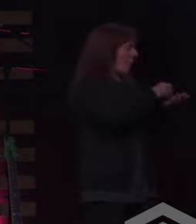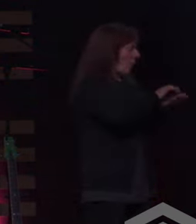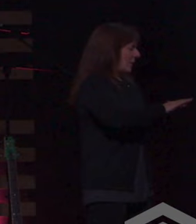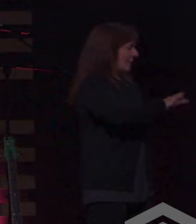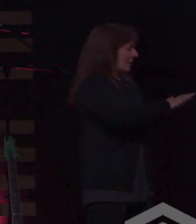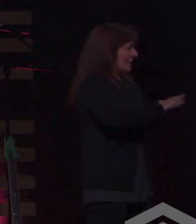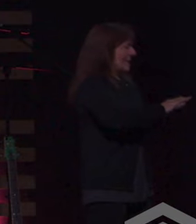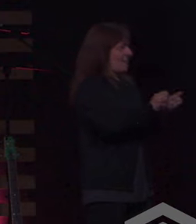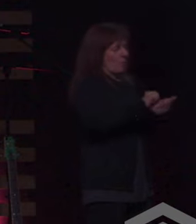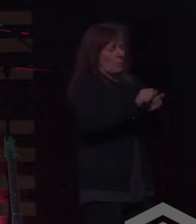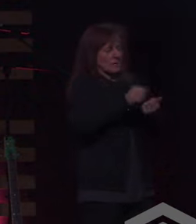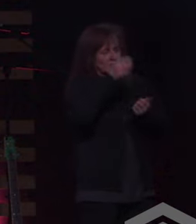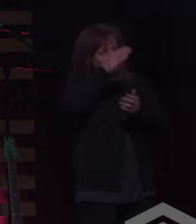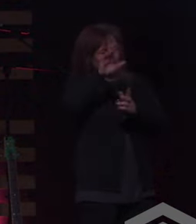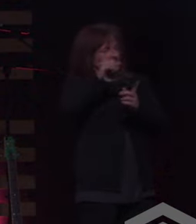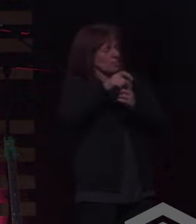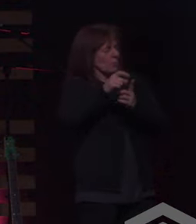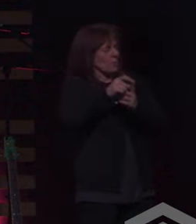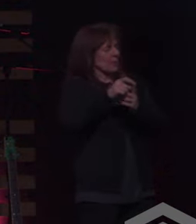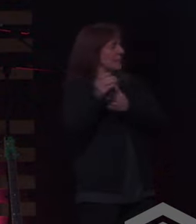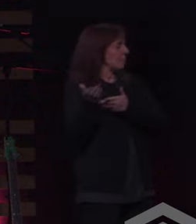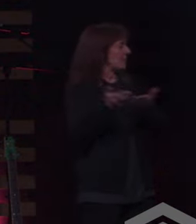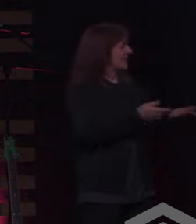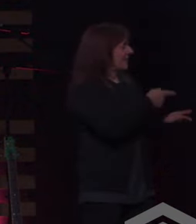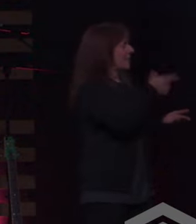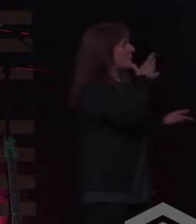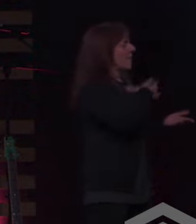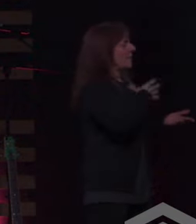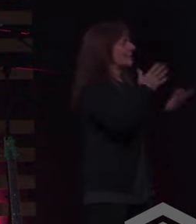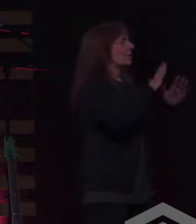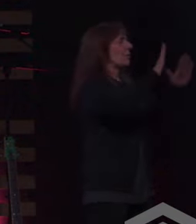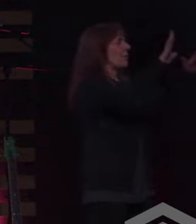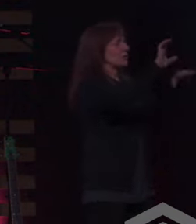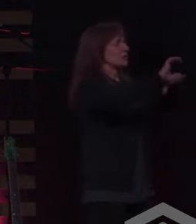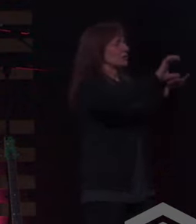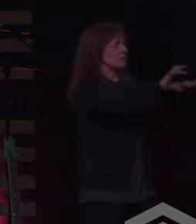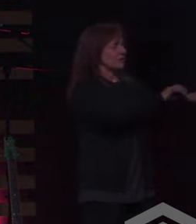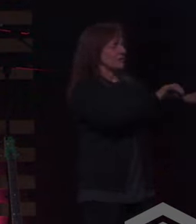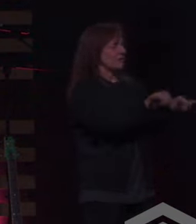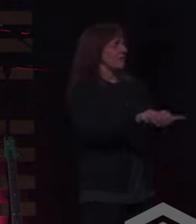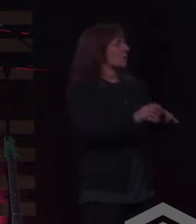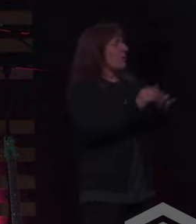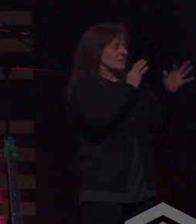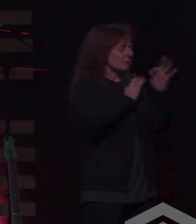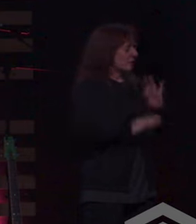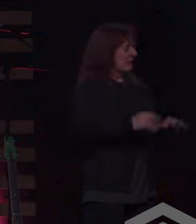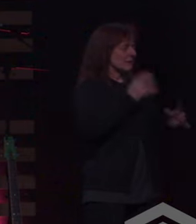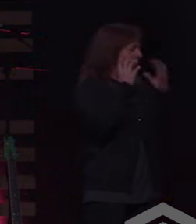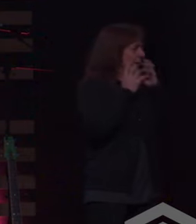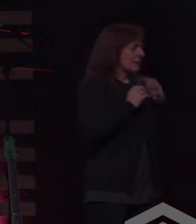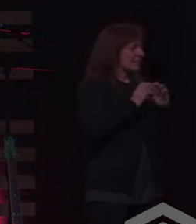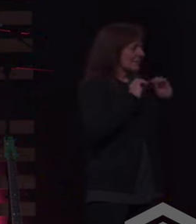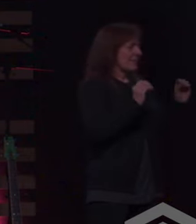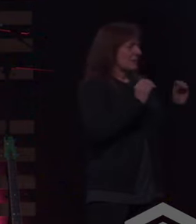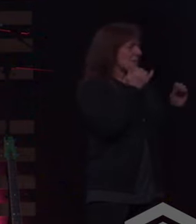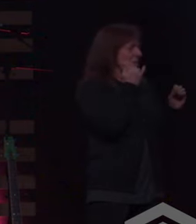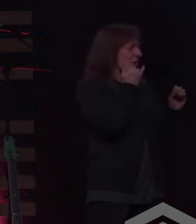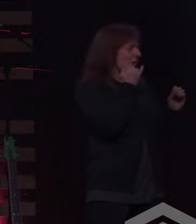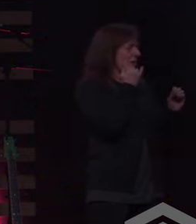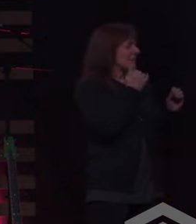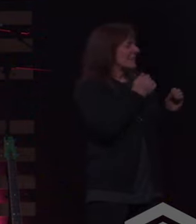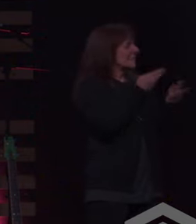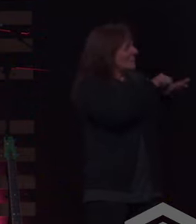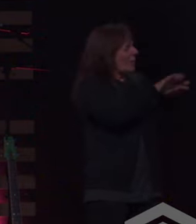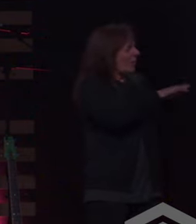God's word. He did this to present her as a glorious church without a spot or wrinkle or any other blemish. Instead, she will be